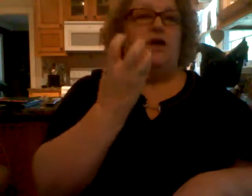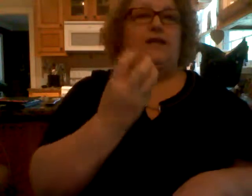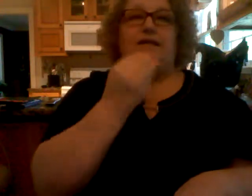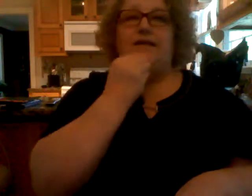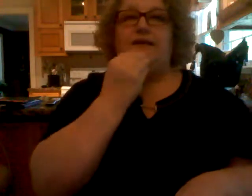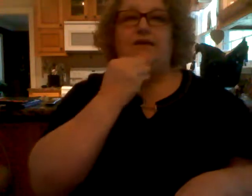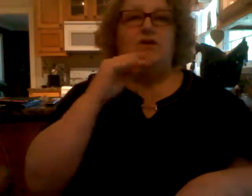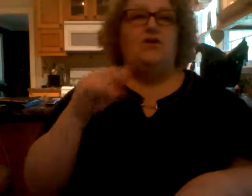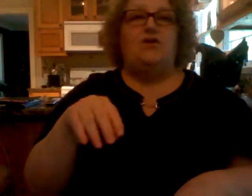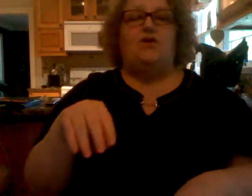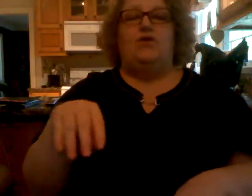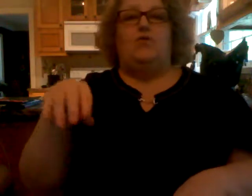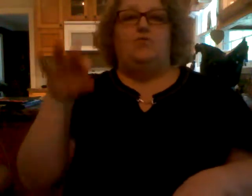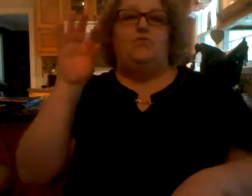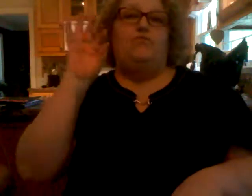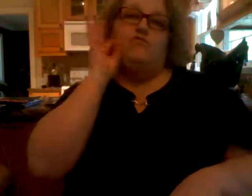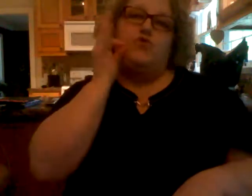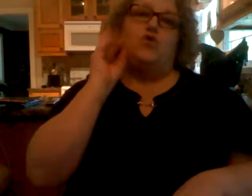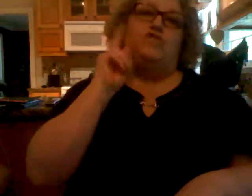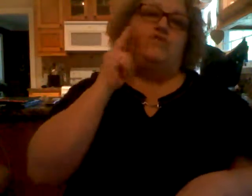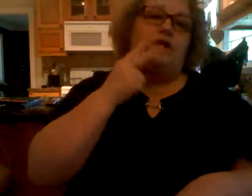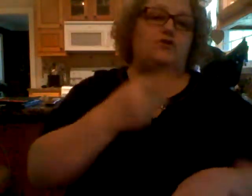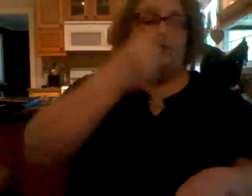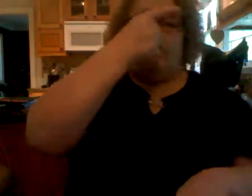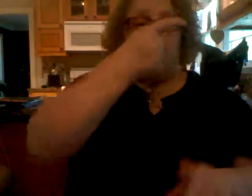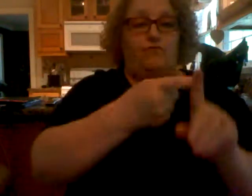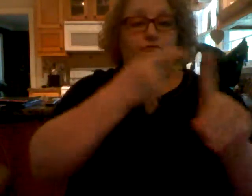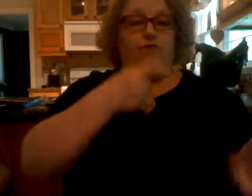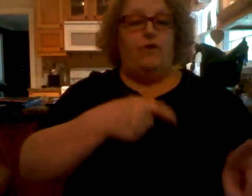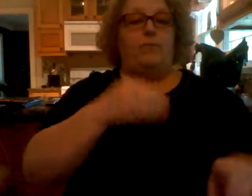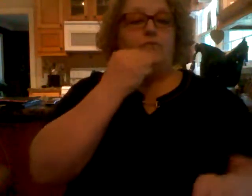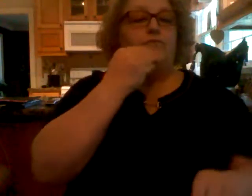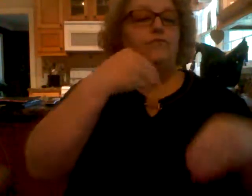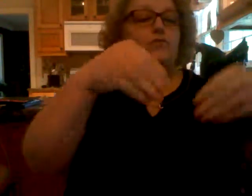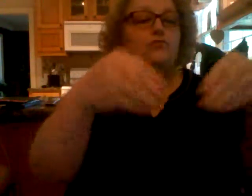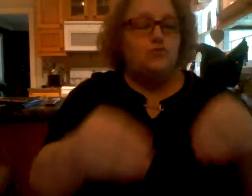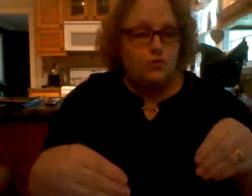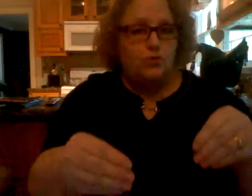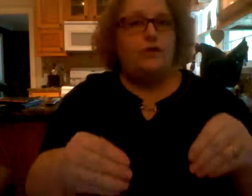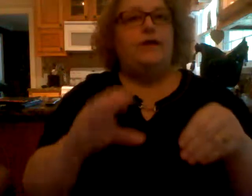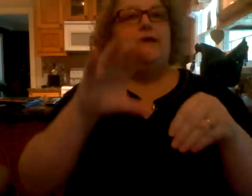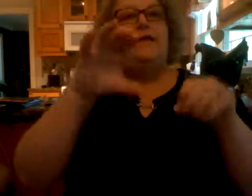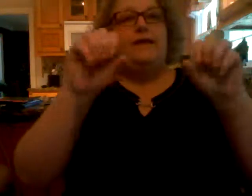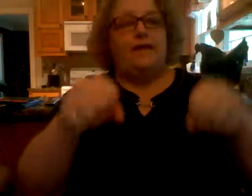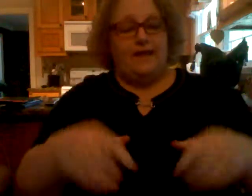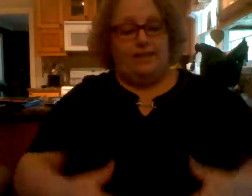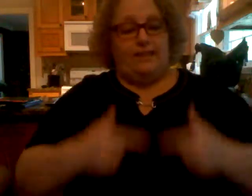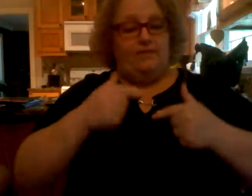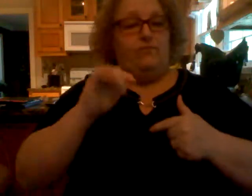store, so vegetables or fruit. So you could survive on any of those vegetables or fruit. That would be your fundamental niche.